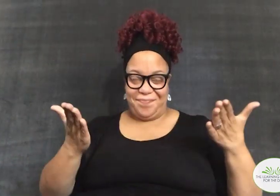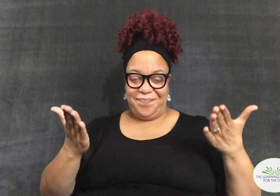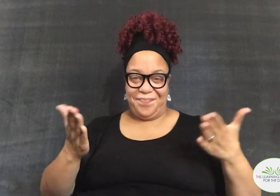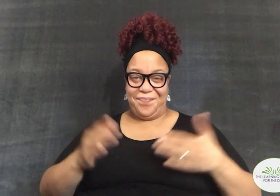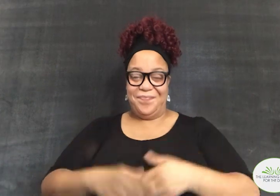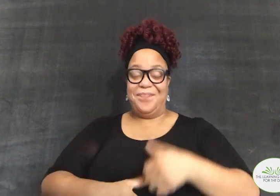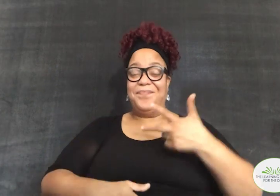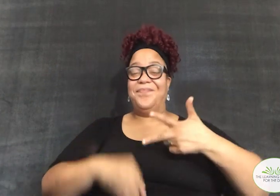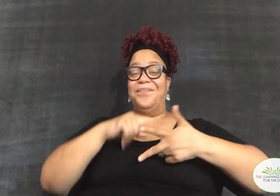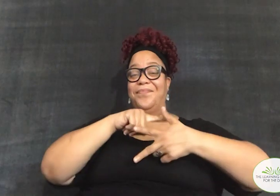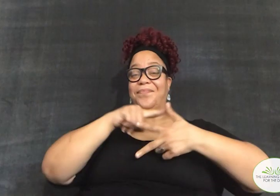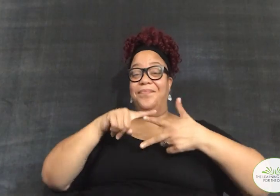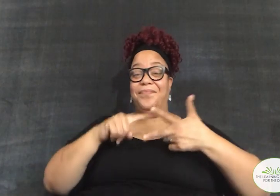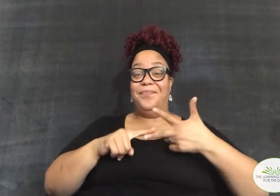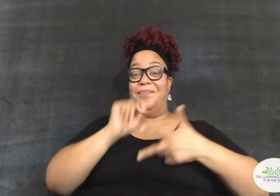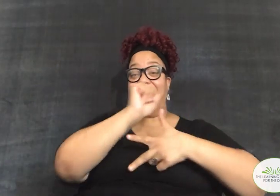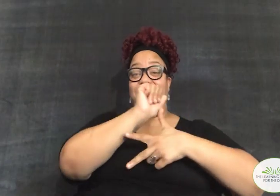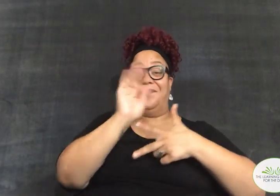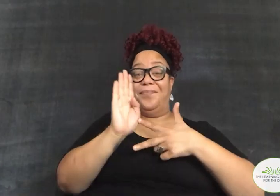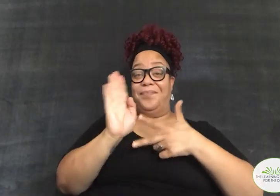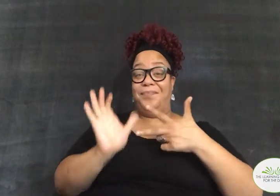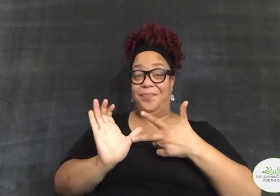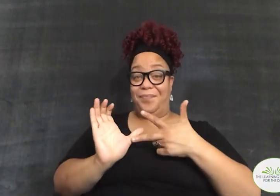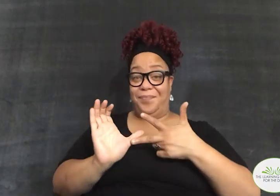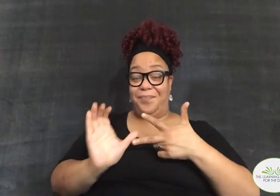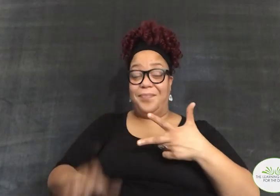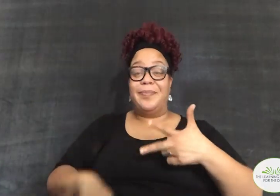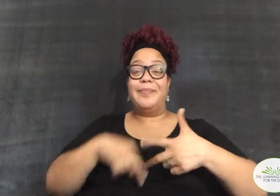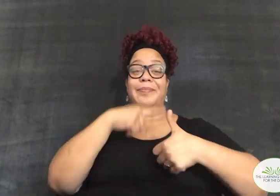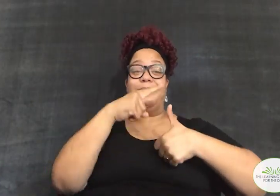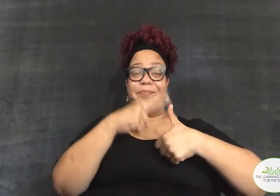All leaders will receive training in the restorative justice process.